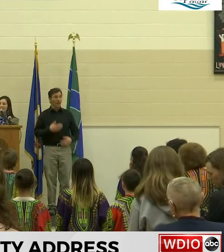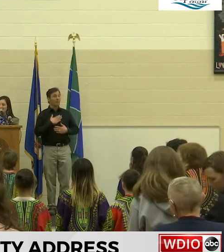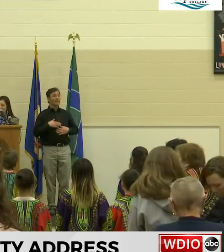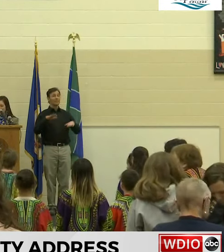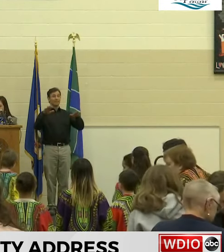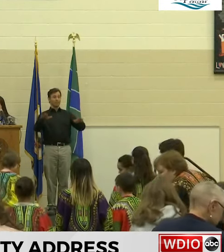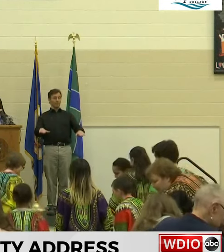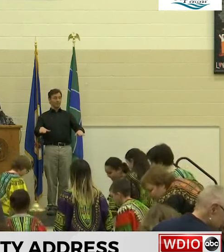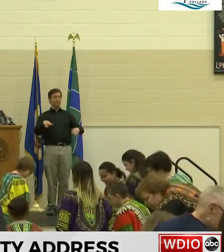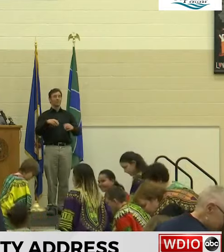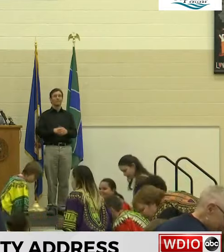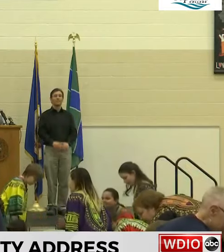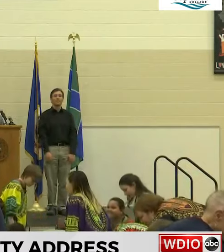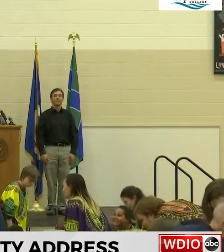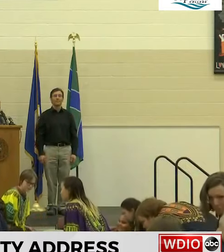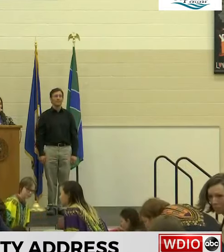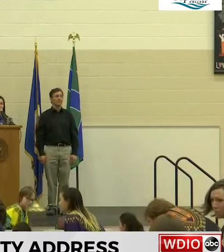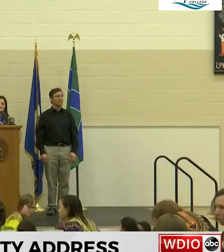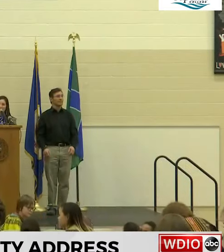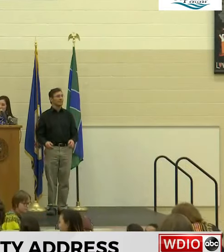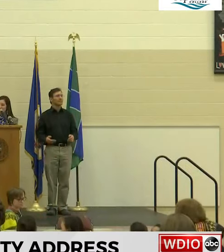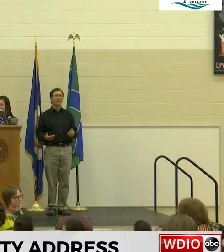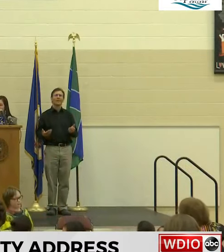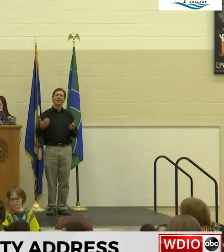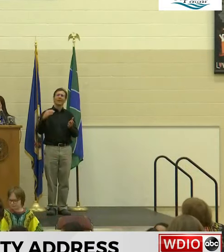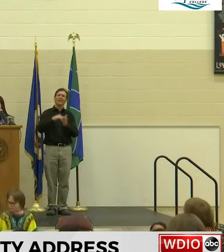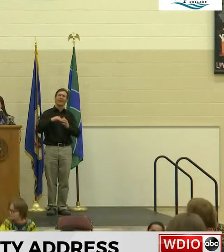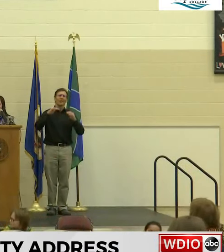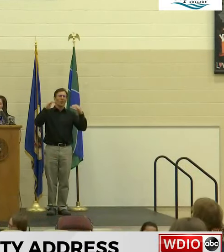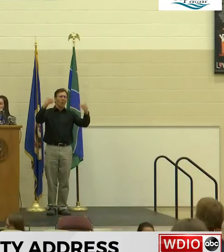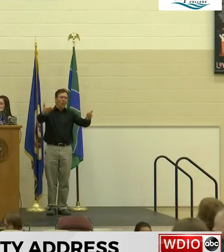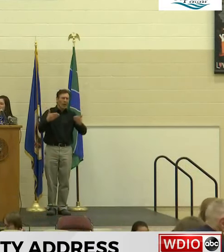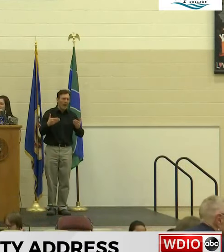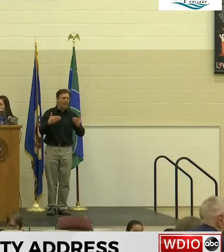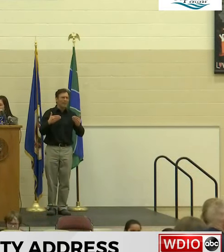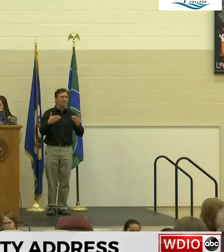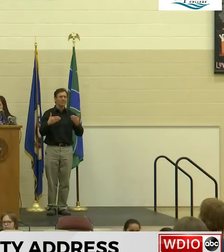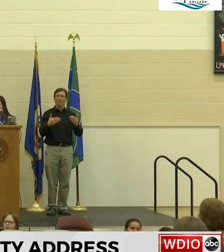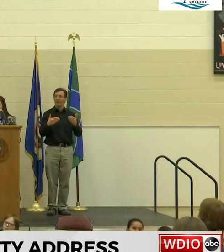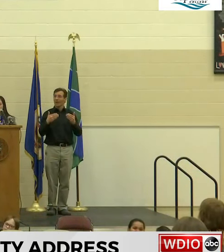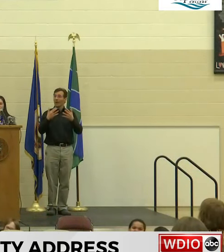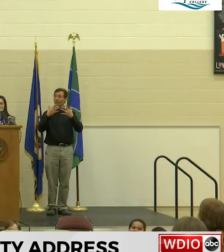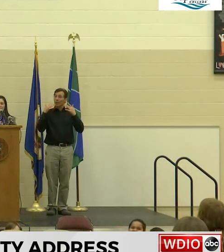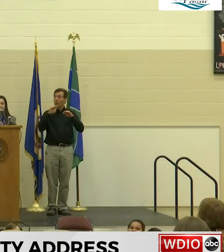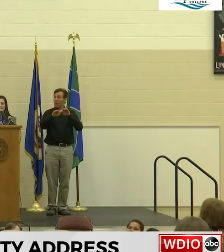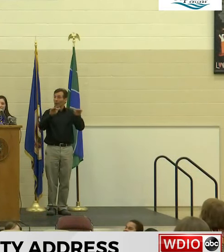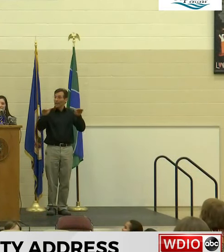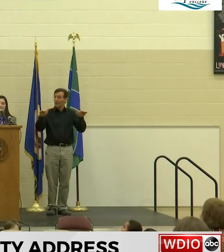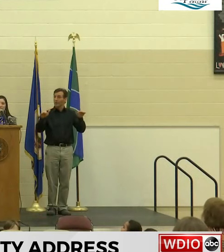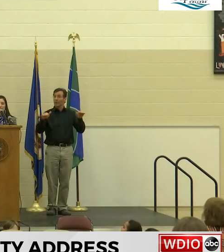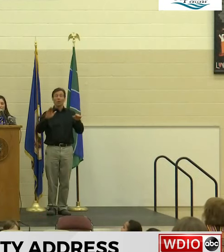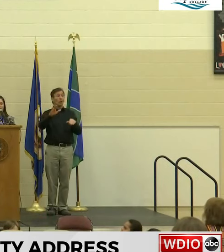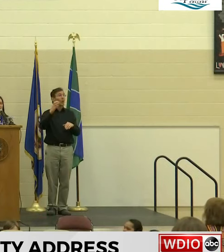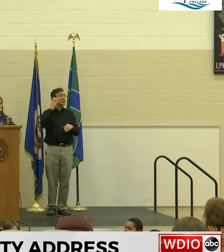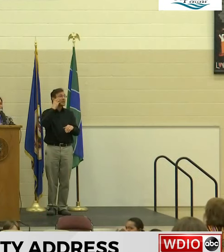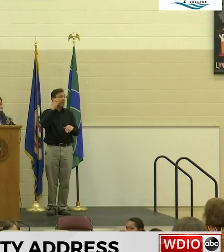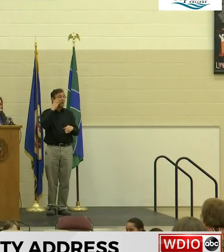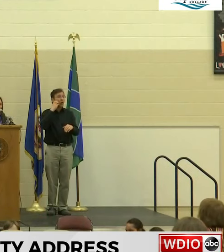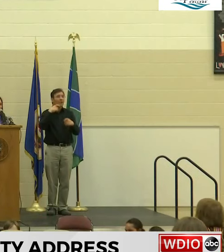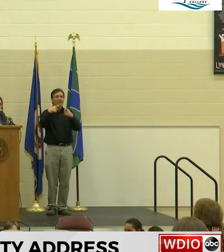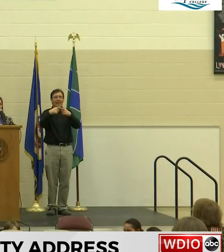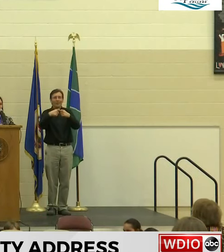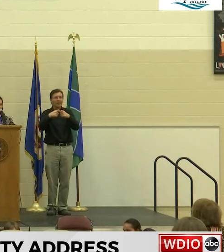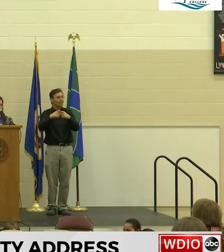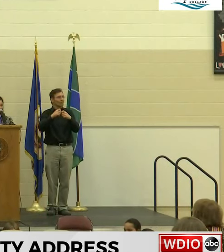Please be seated. Again, welcome. Just a friendly reminder, if you could please silence your cell phones and